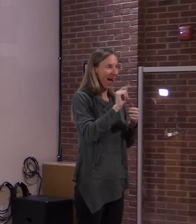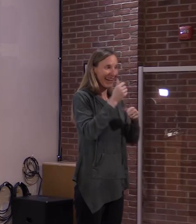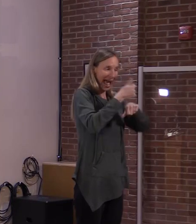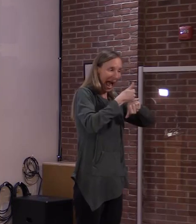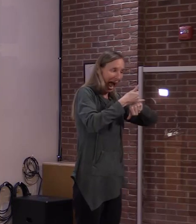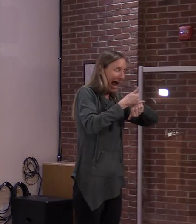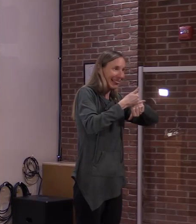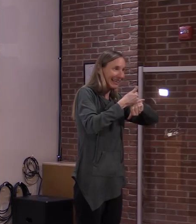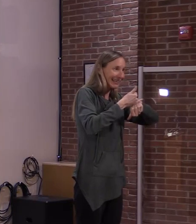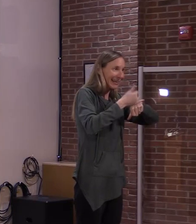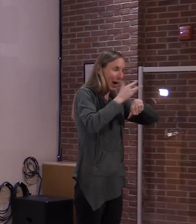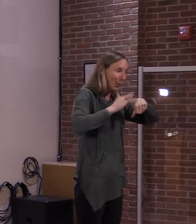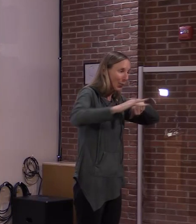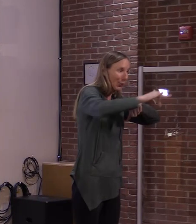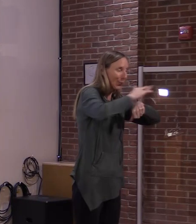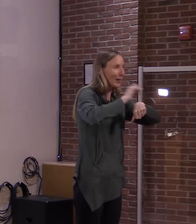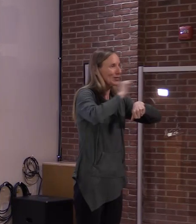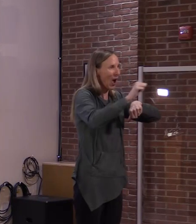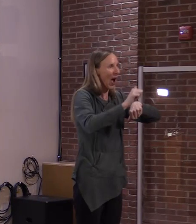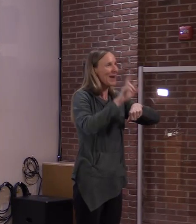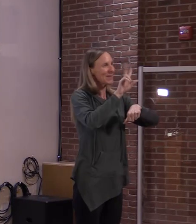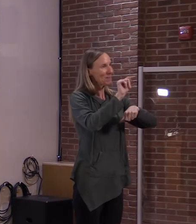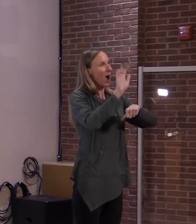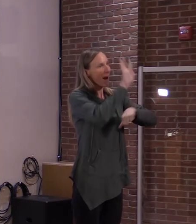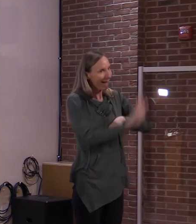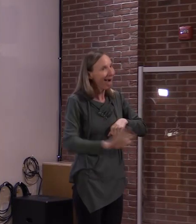to have really high uptake. So I think, you know,